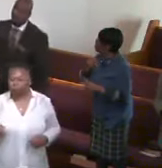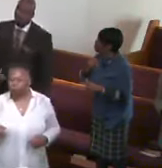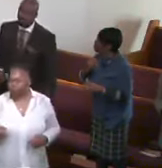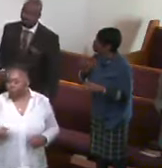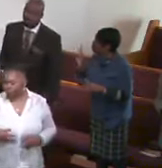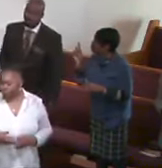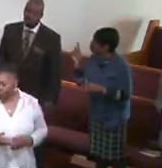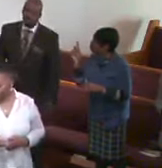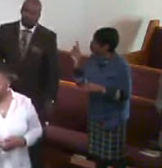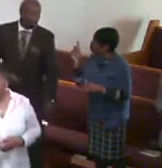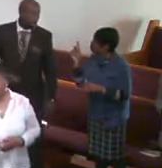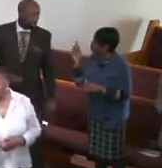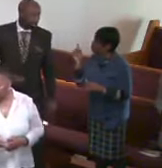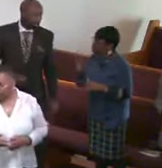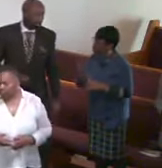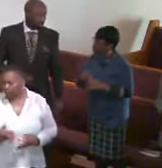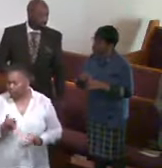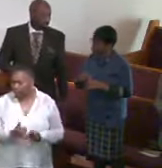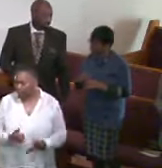for. Amen.